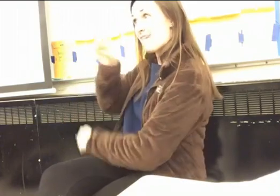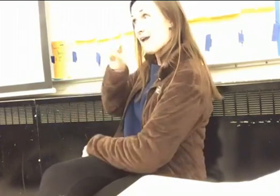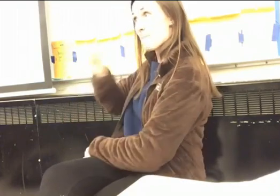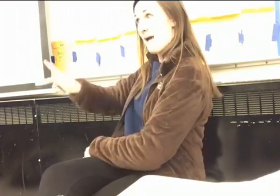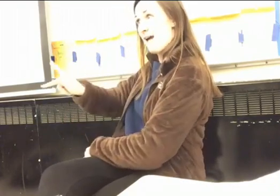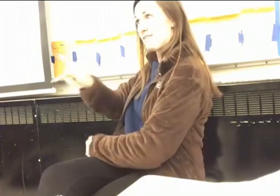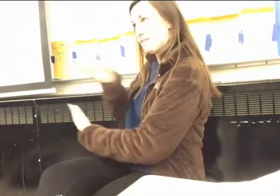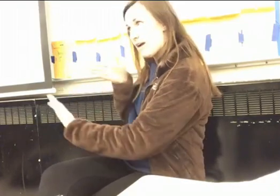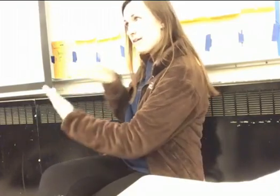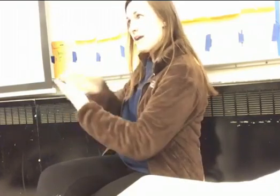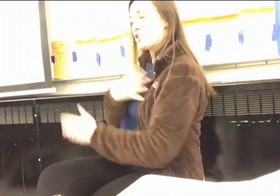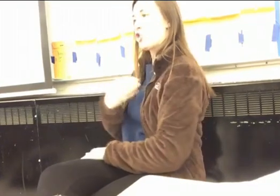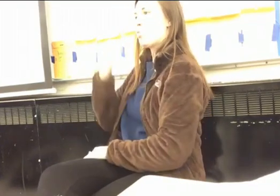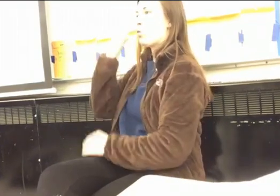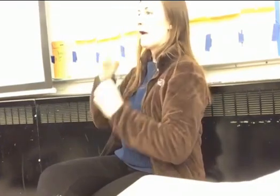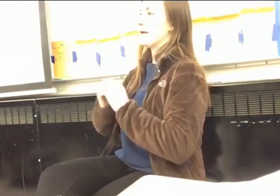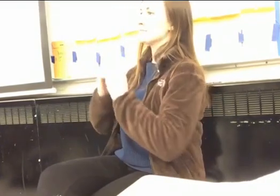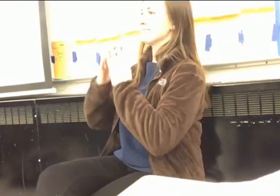who are moving west.